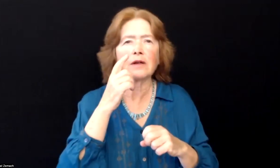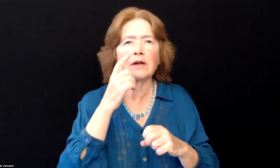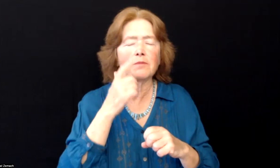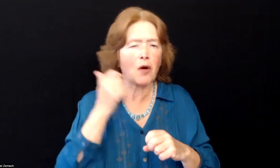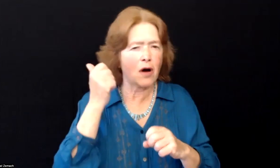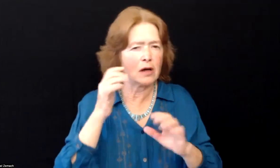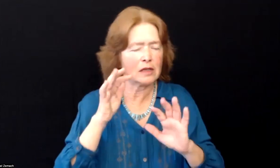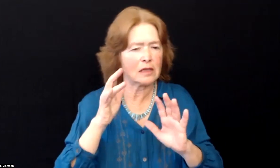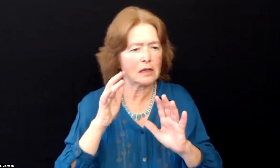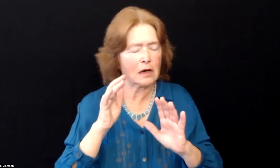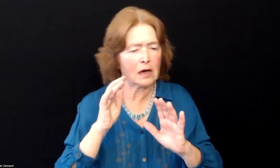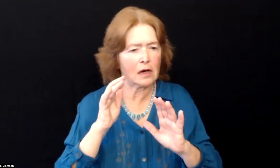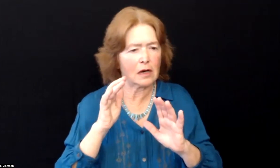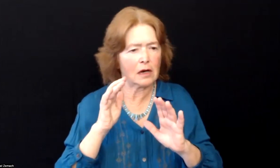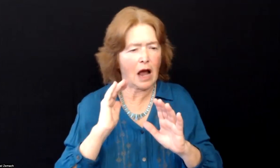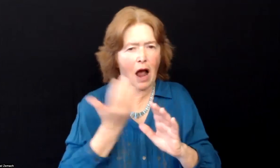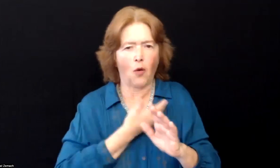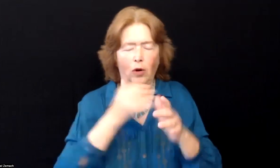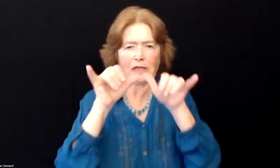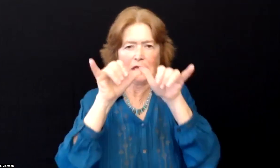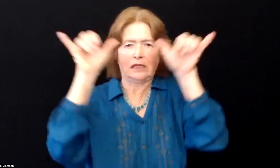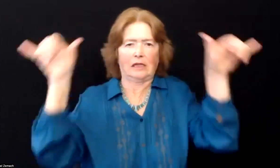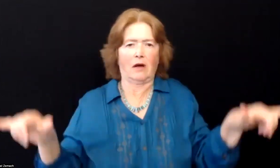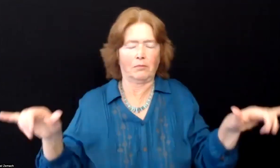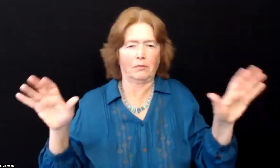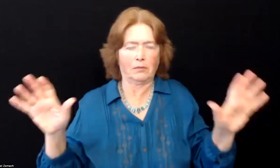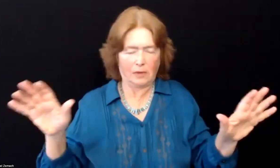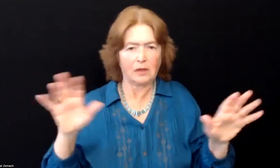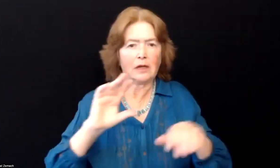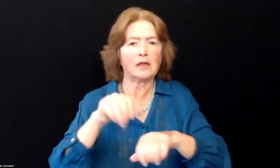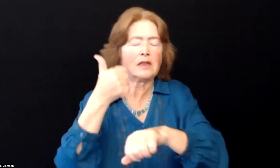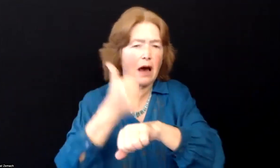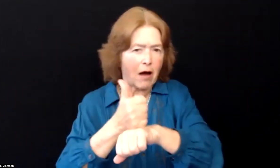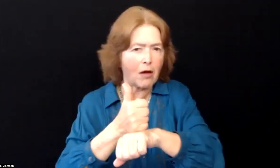It's tough because the way the system is set up,